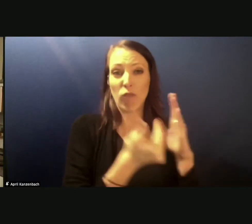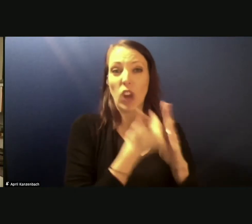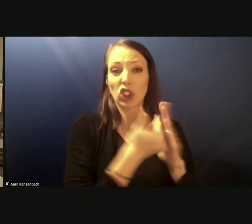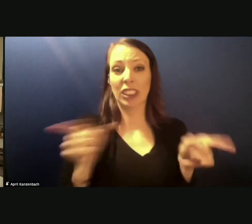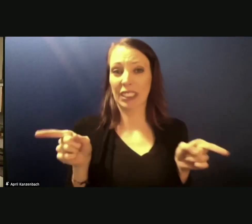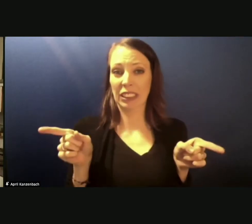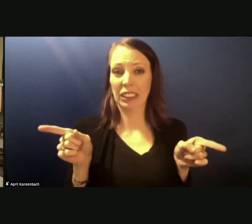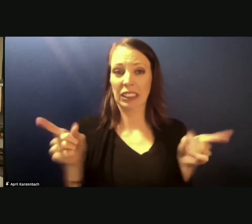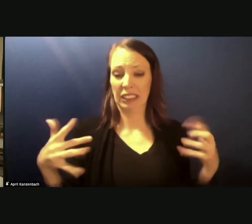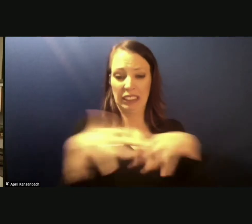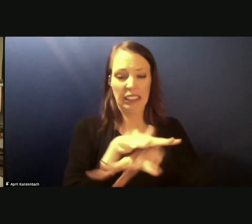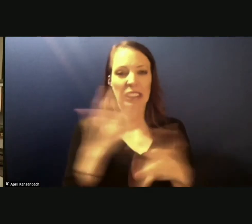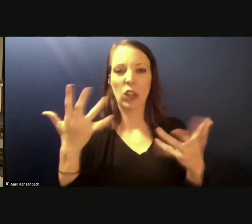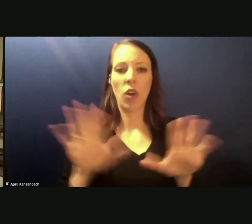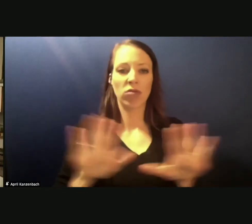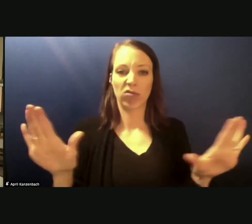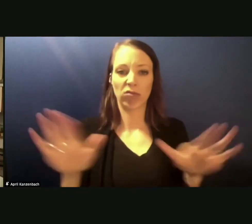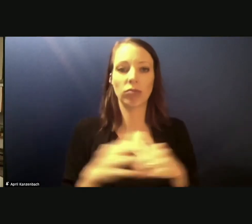and definitely our ready-to-eat foods.